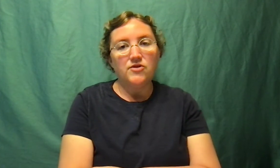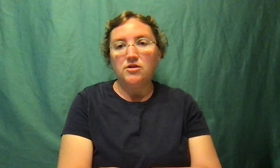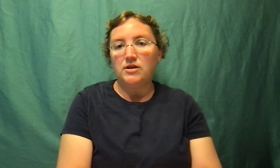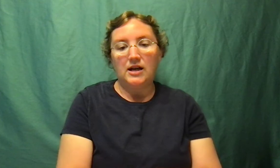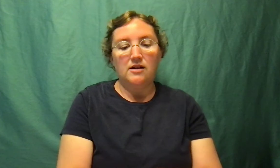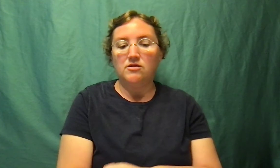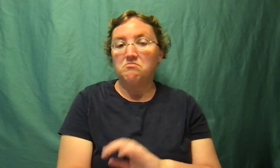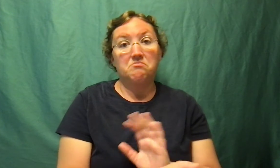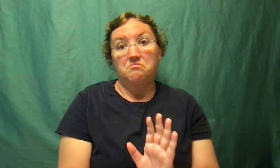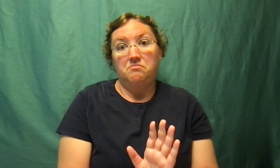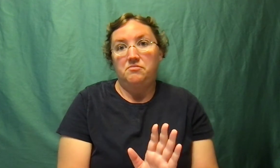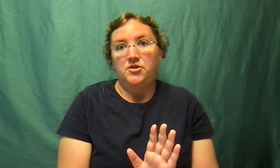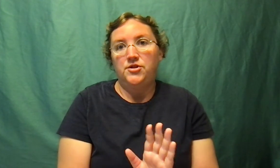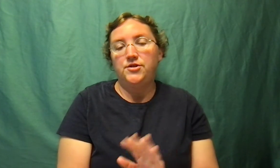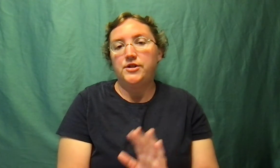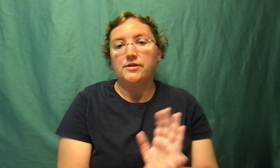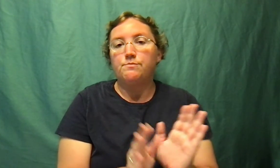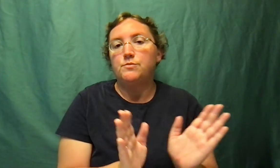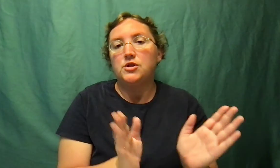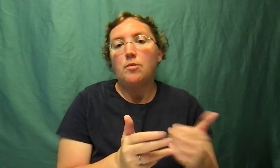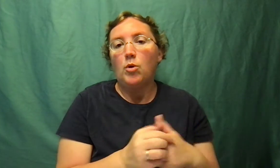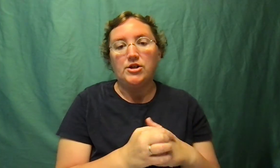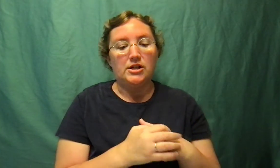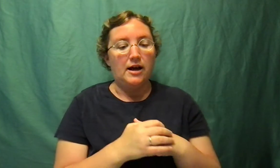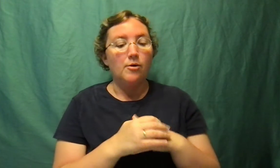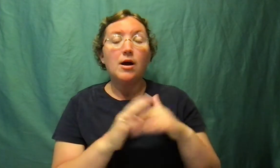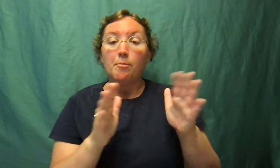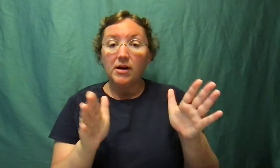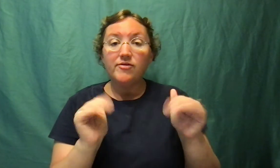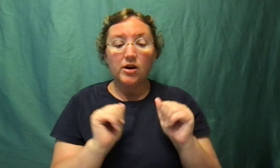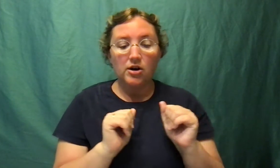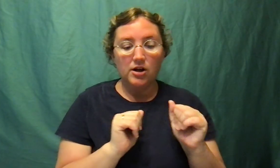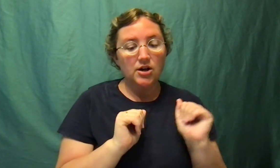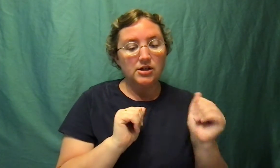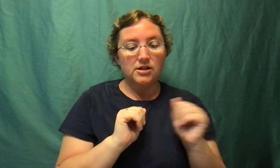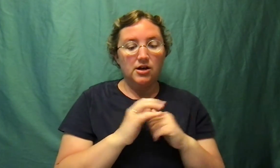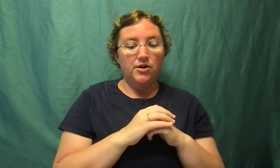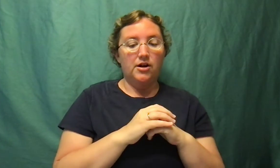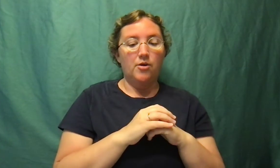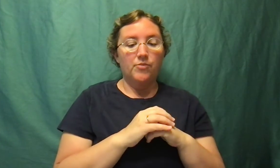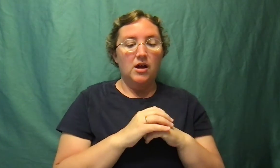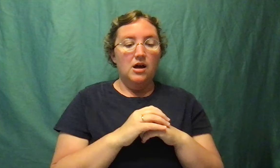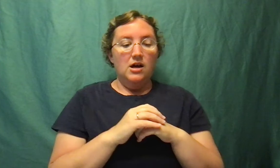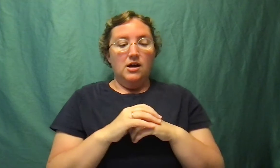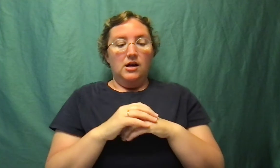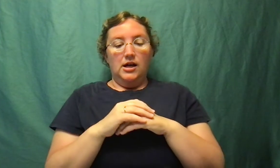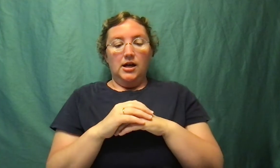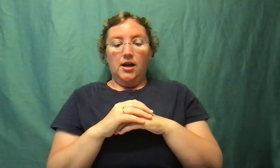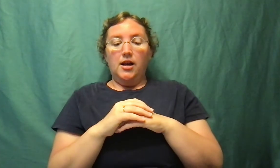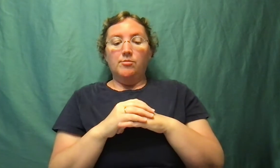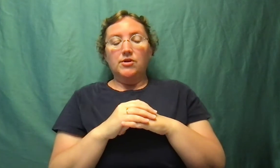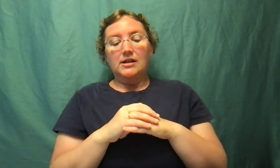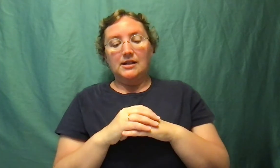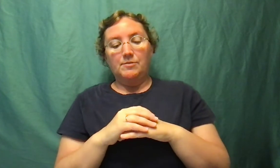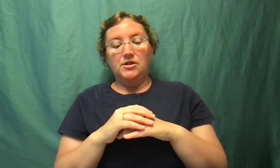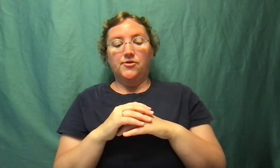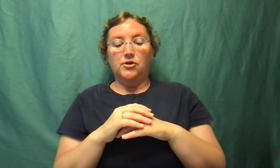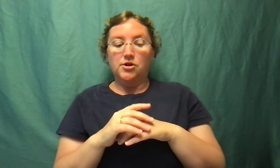you to handle, just stop watching now. But if you are curious, here you go. Number exceptions